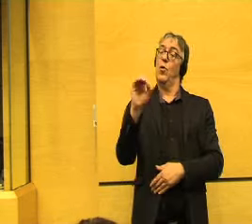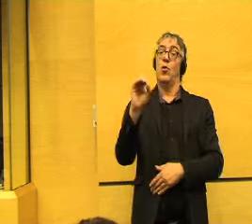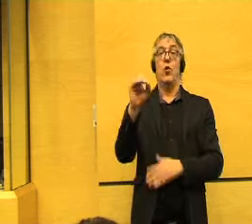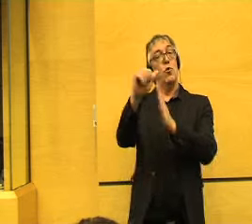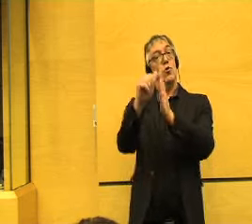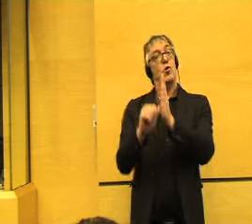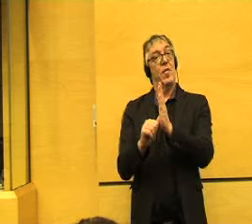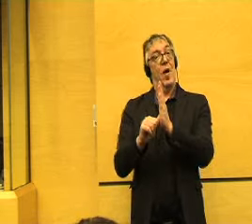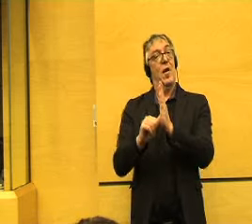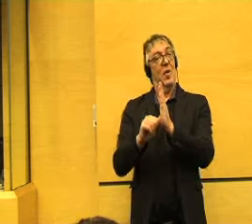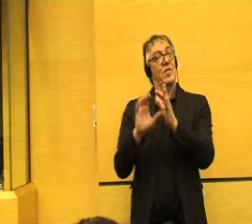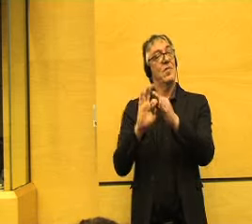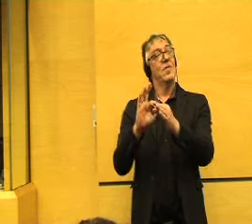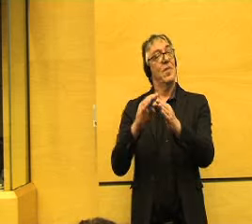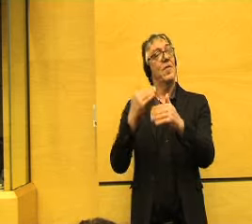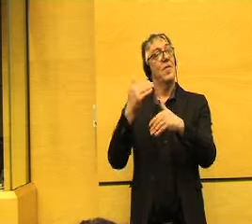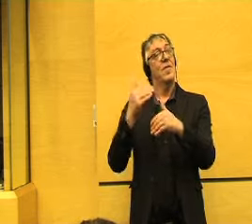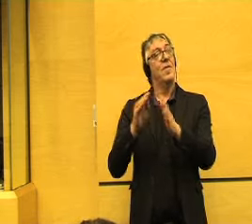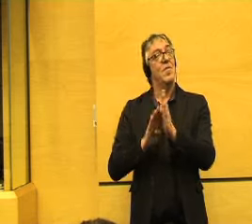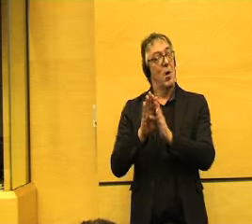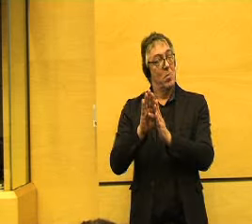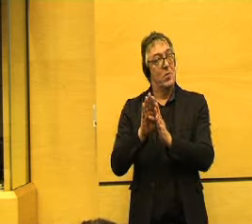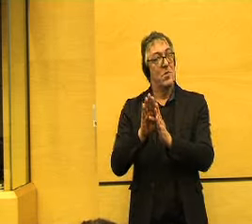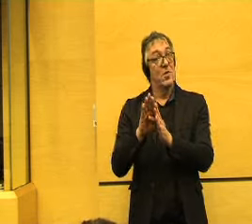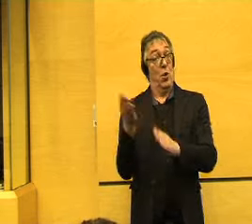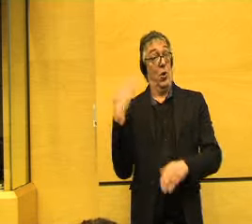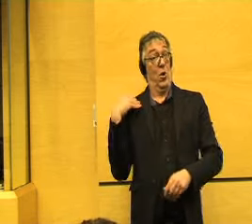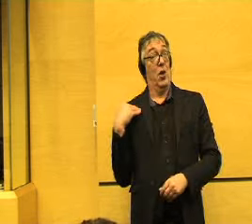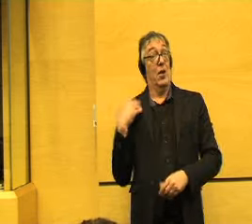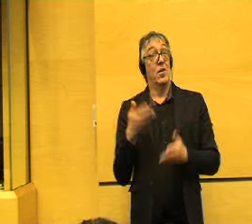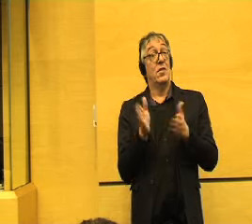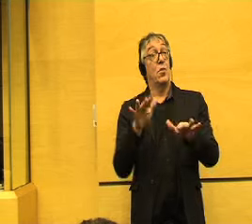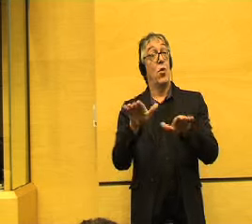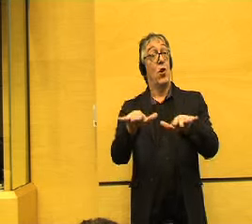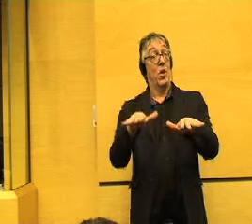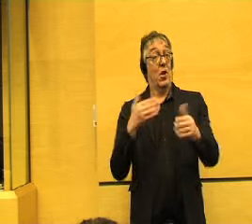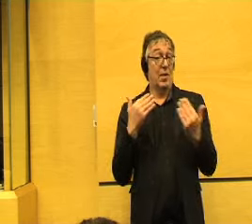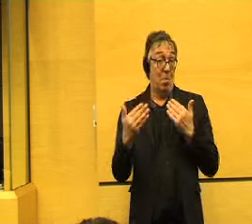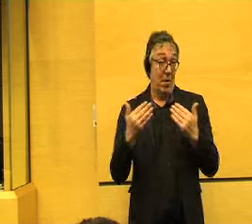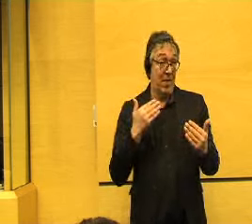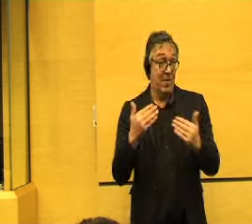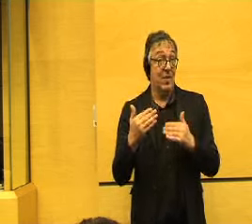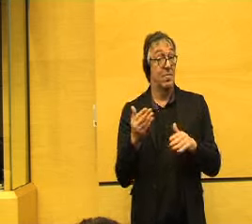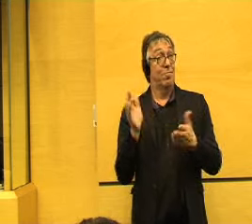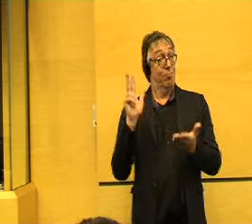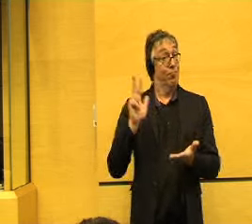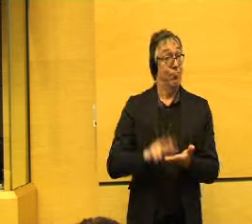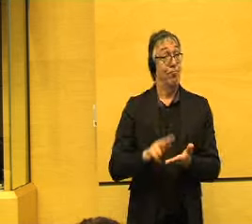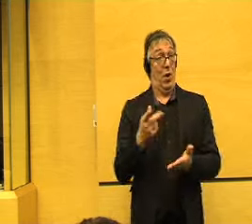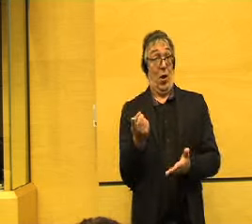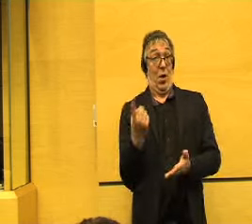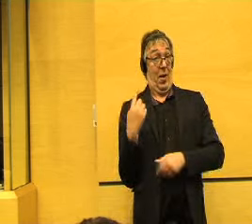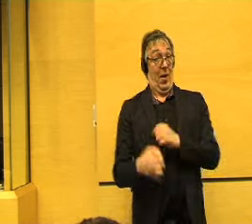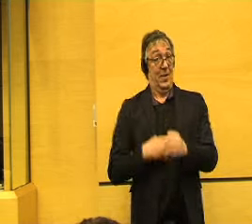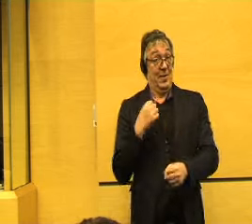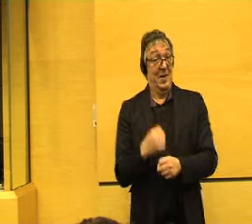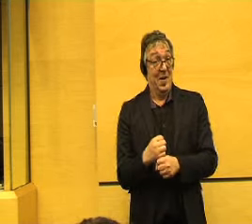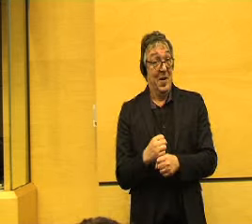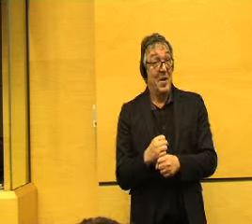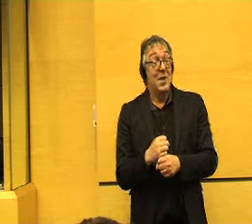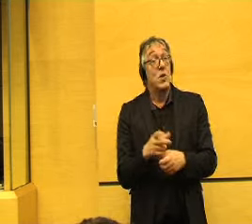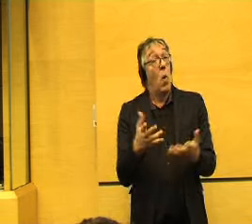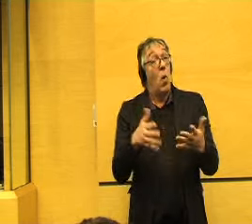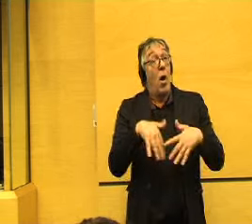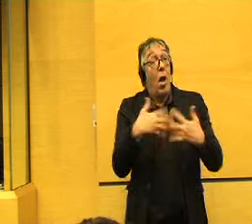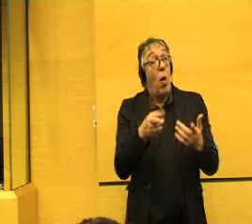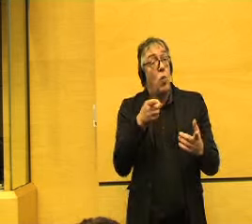Development, which was adopted by the General Assembly in September 2015. These are my last questions, so I'd like to thank